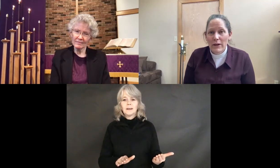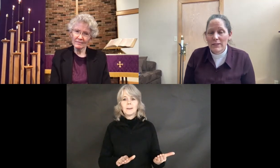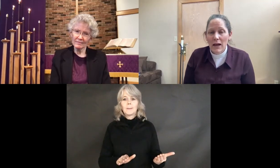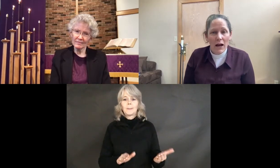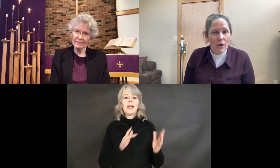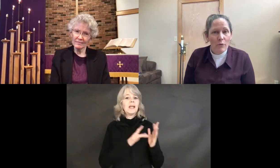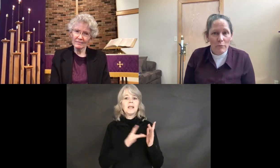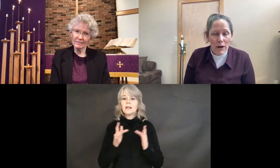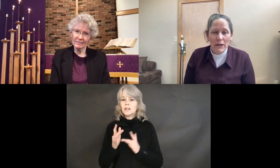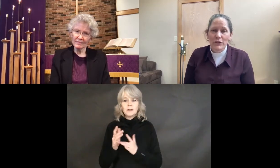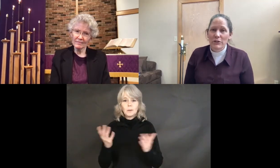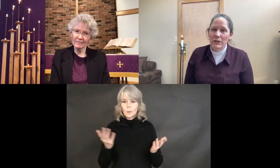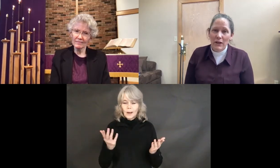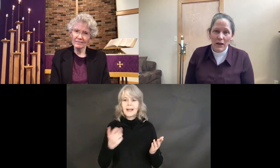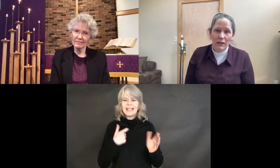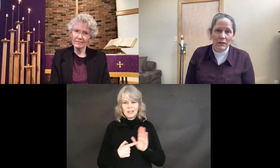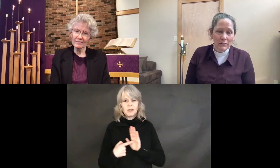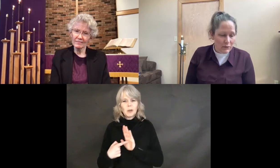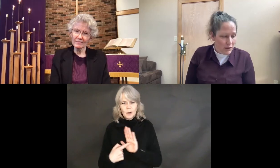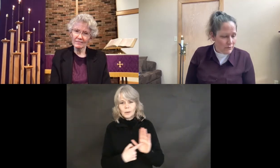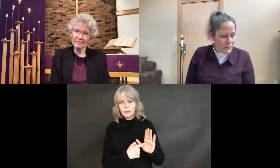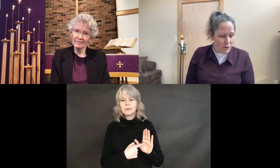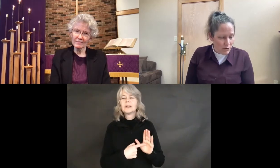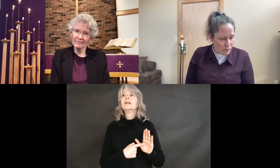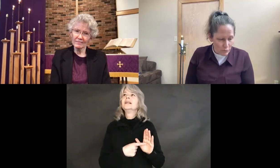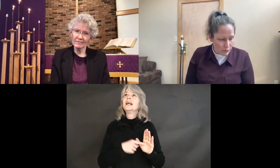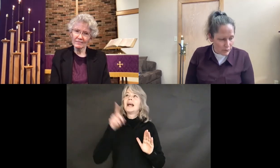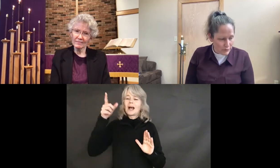us how much God loves the world.